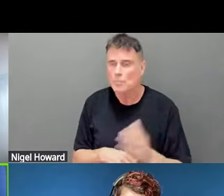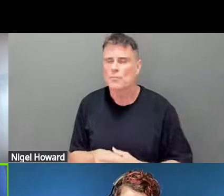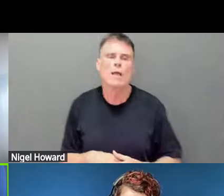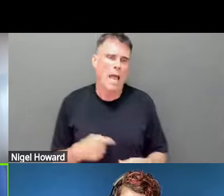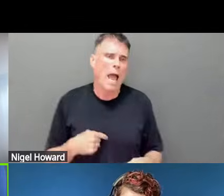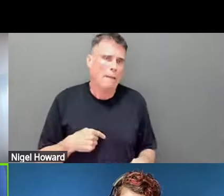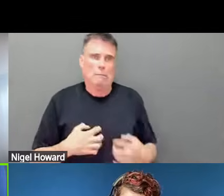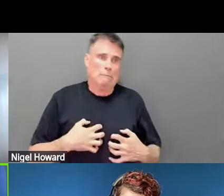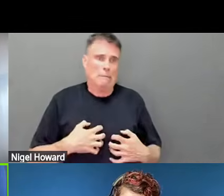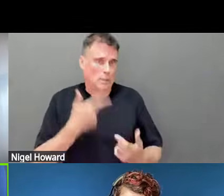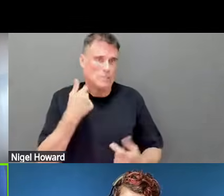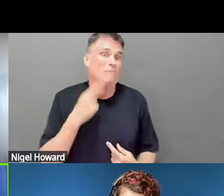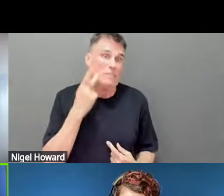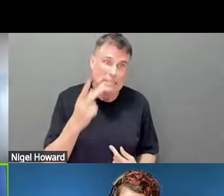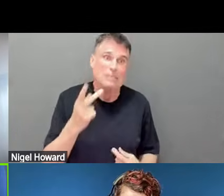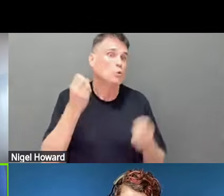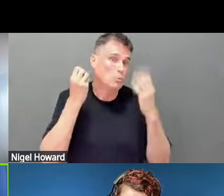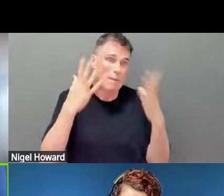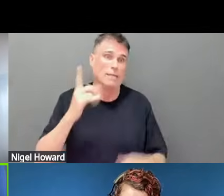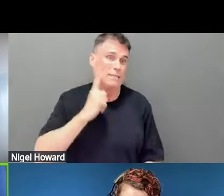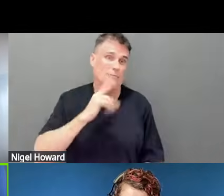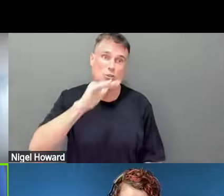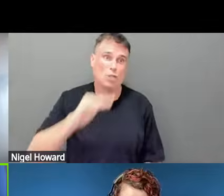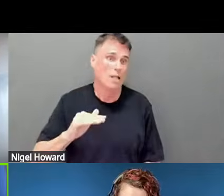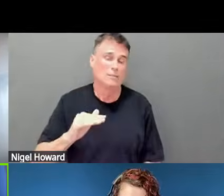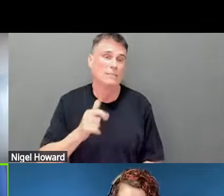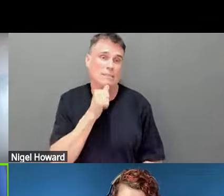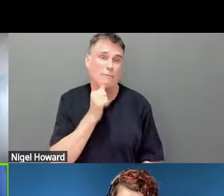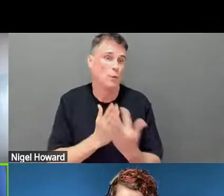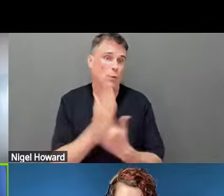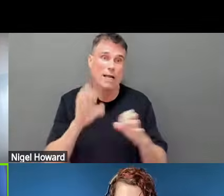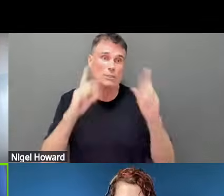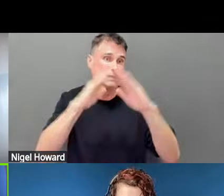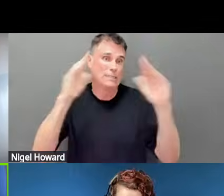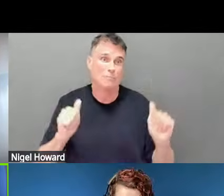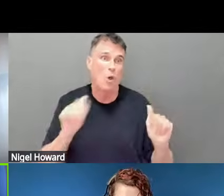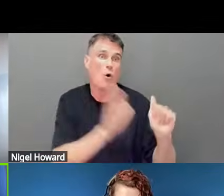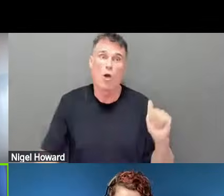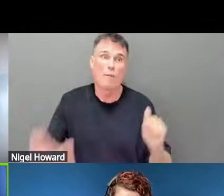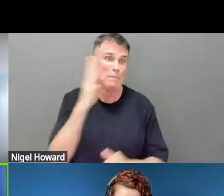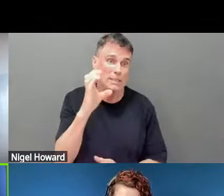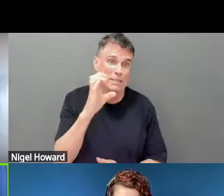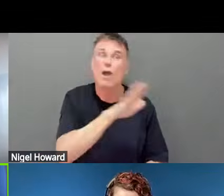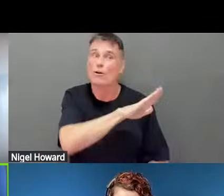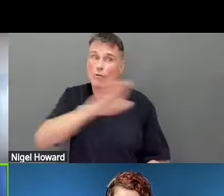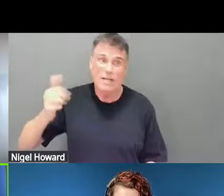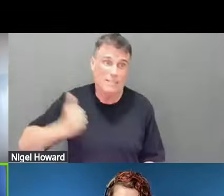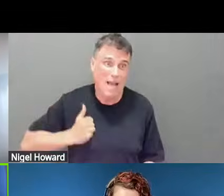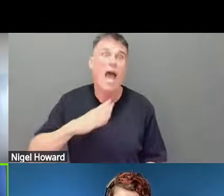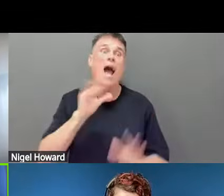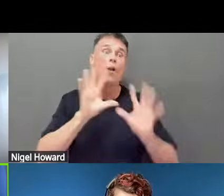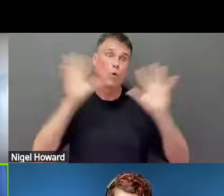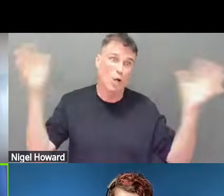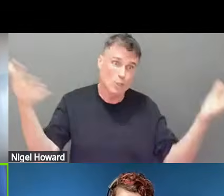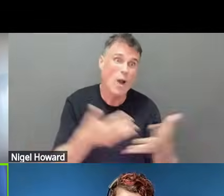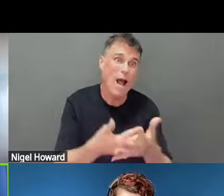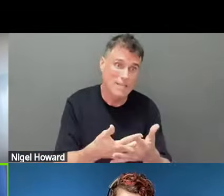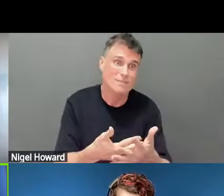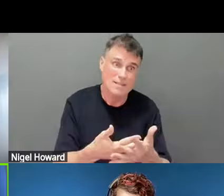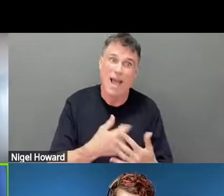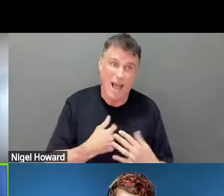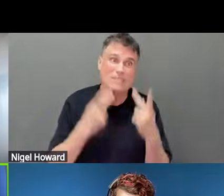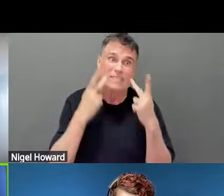there. So I get passionate about this because I've seen too many children go through